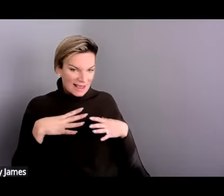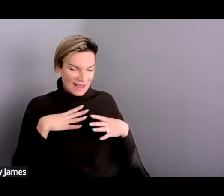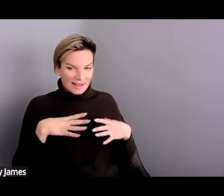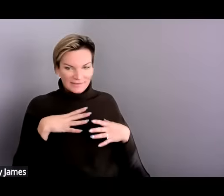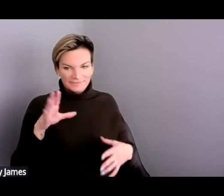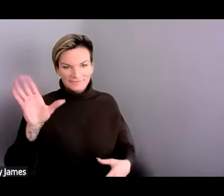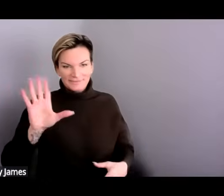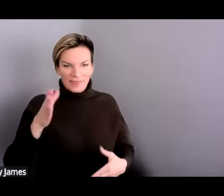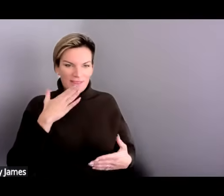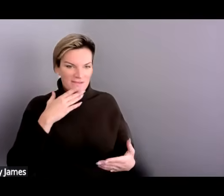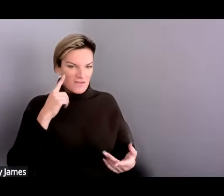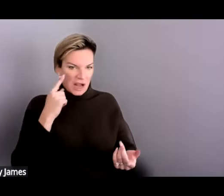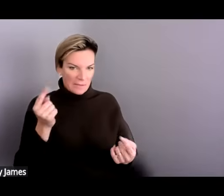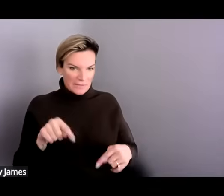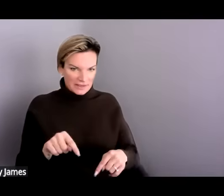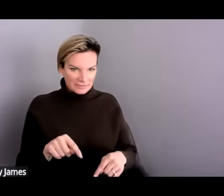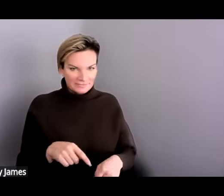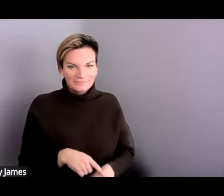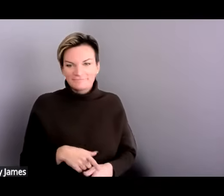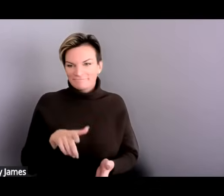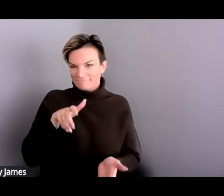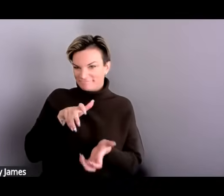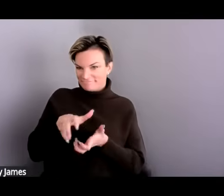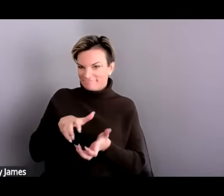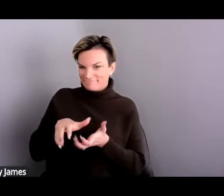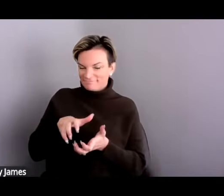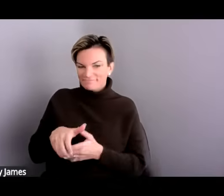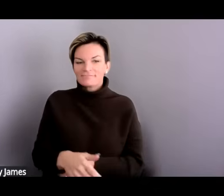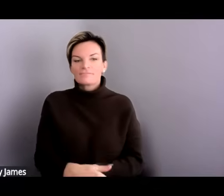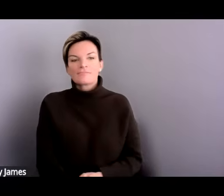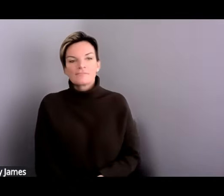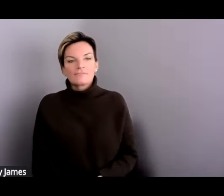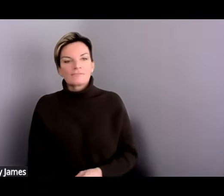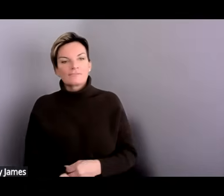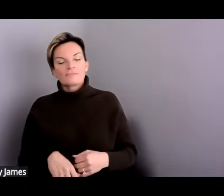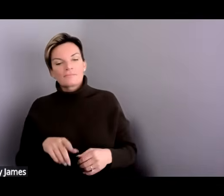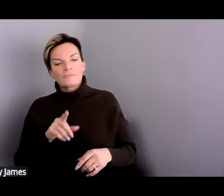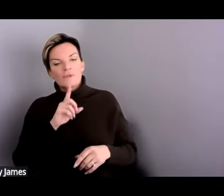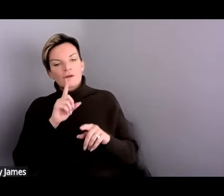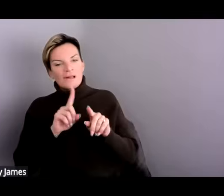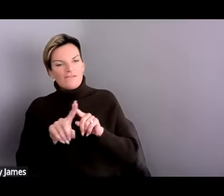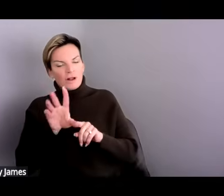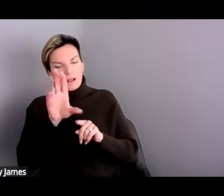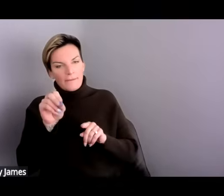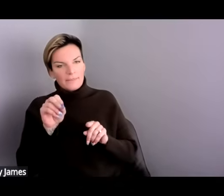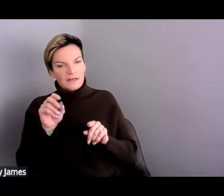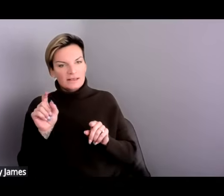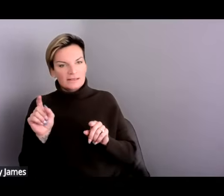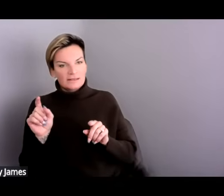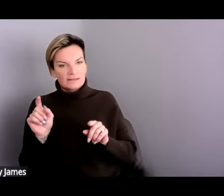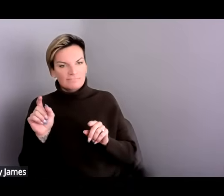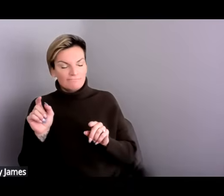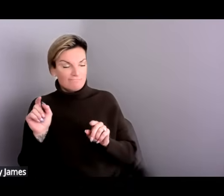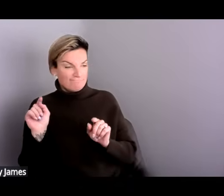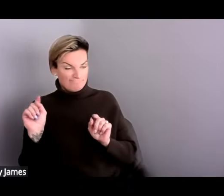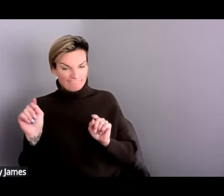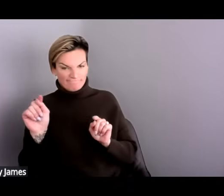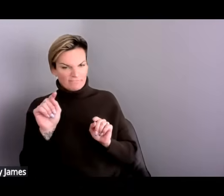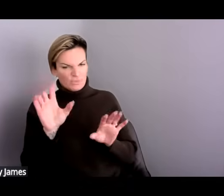Thanks for coming. Um, there are companies out there who are doing an outstanding